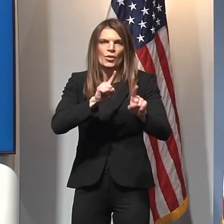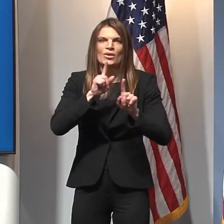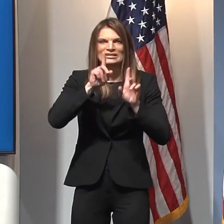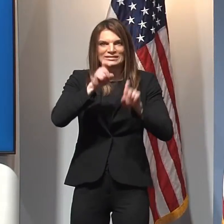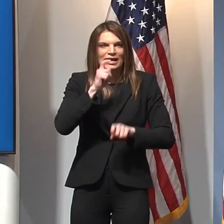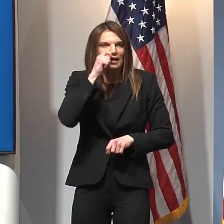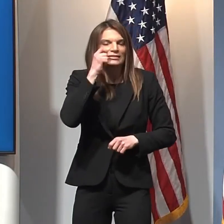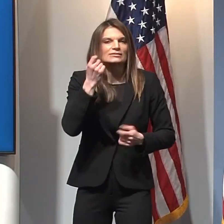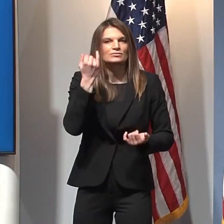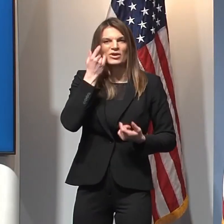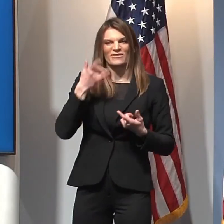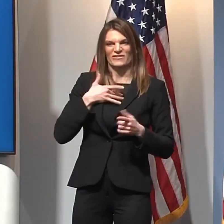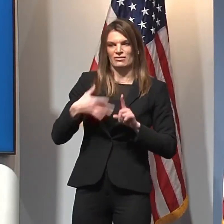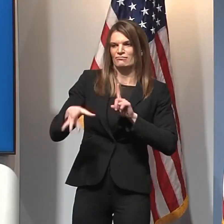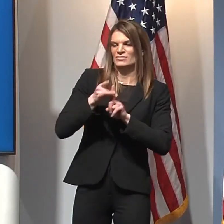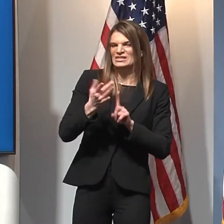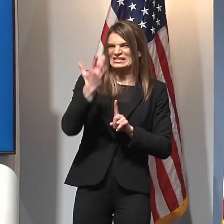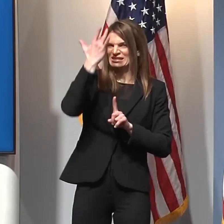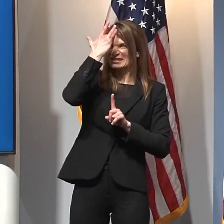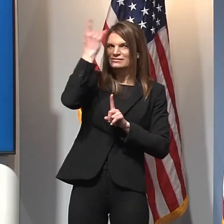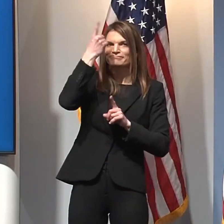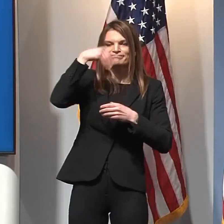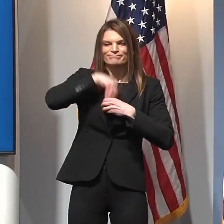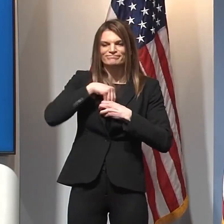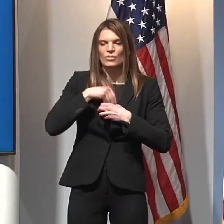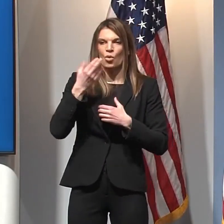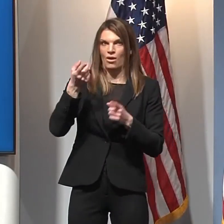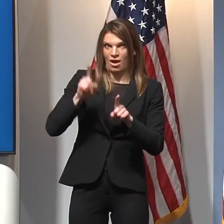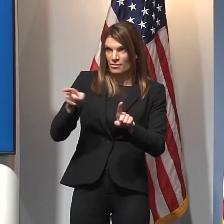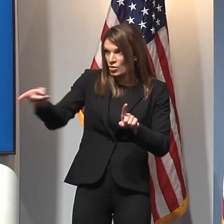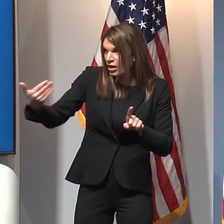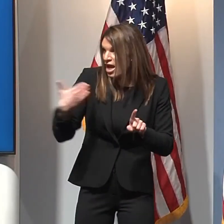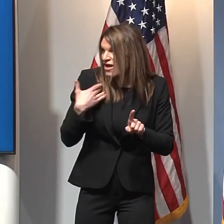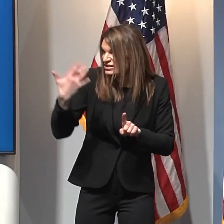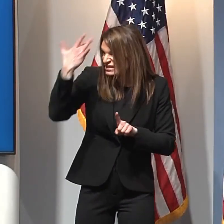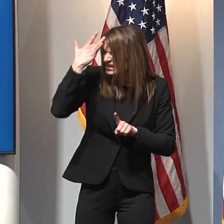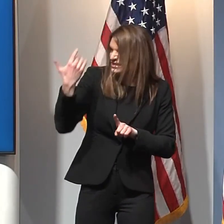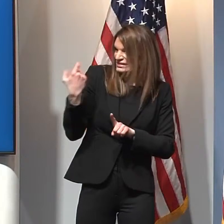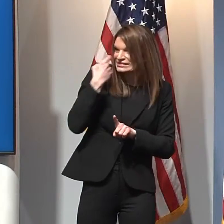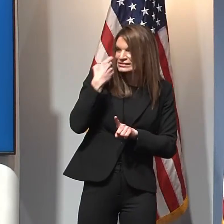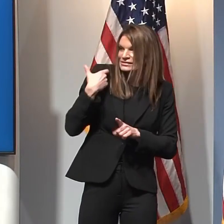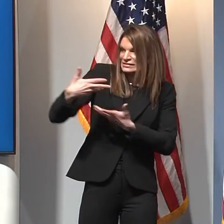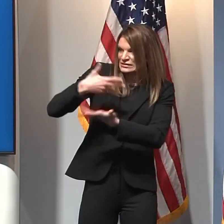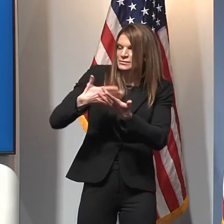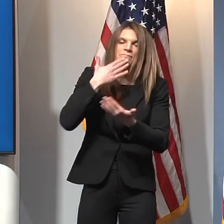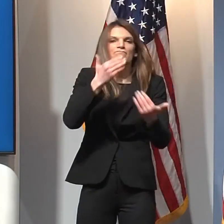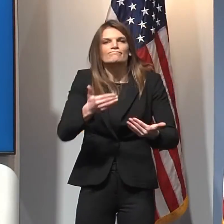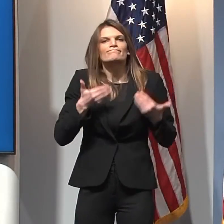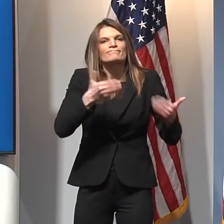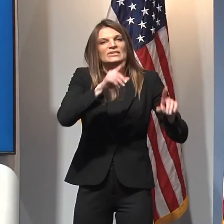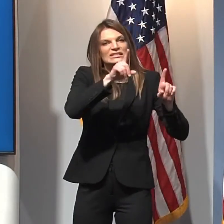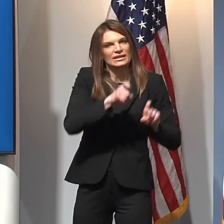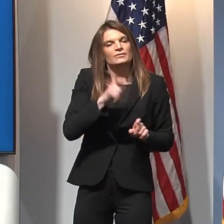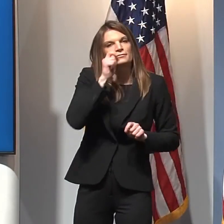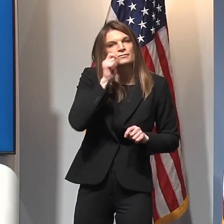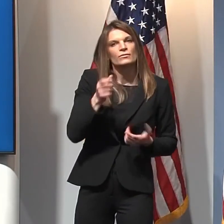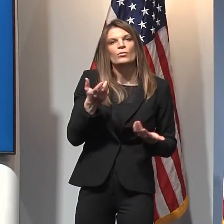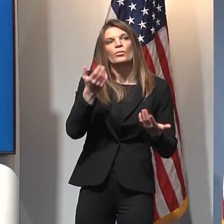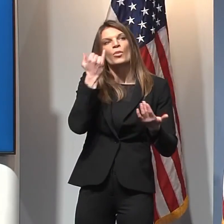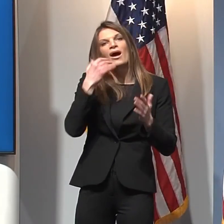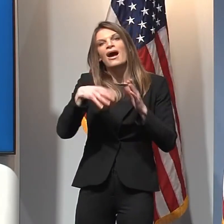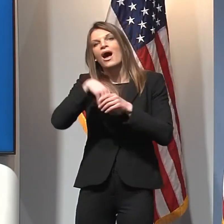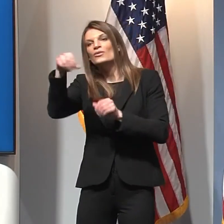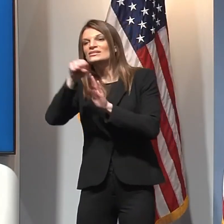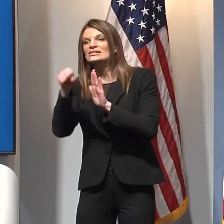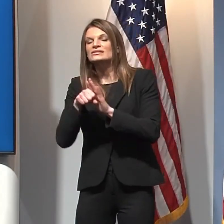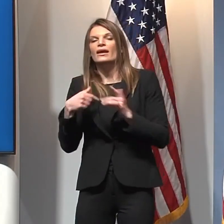been exposed to the virus, if you have symptoms, or if you've traveled outside of the state in the past 2 weeks. We've come